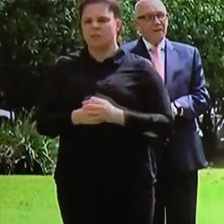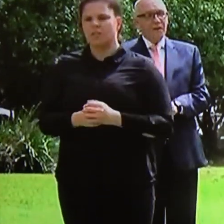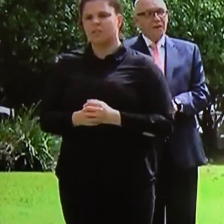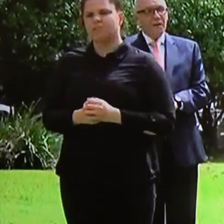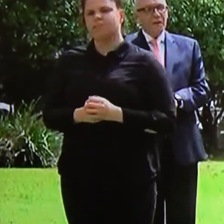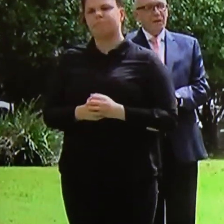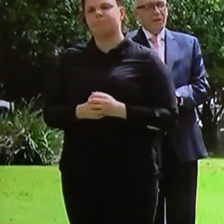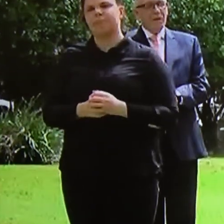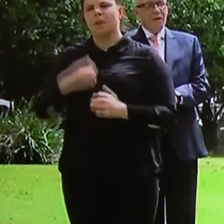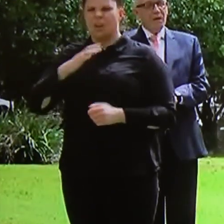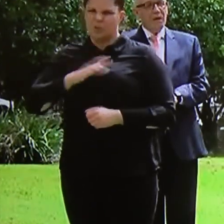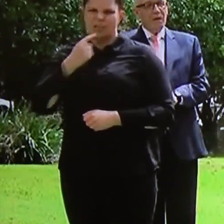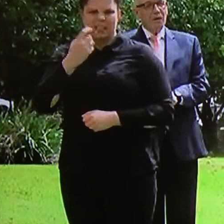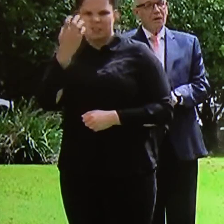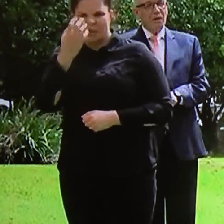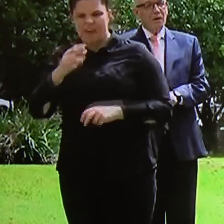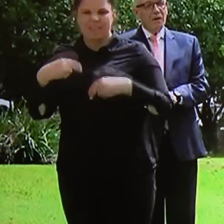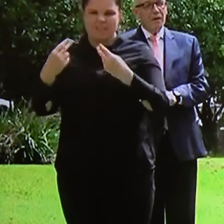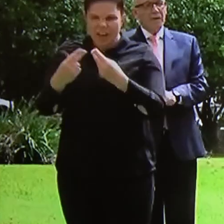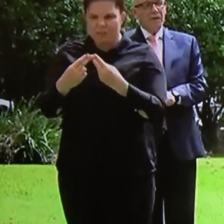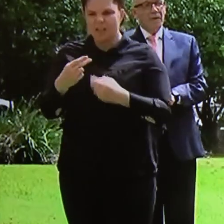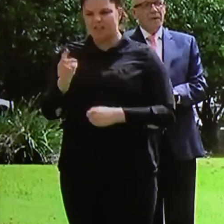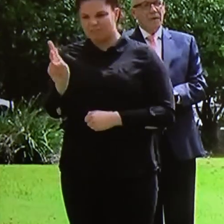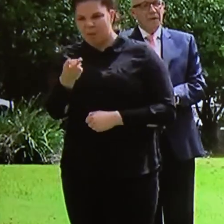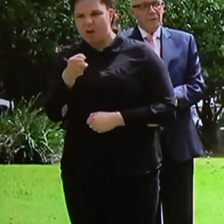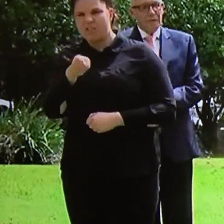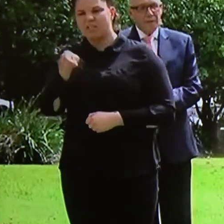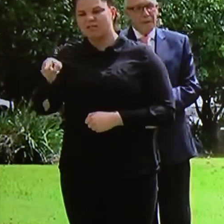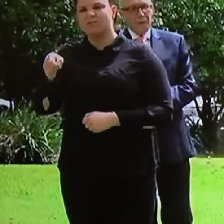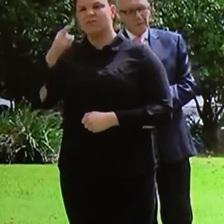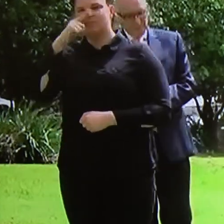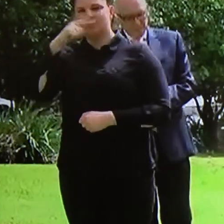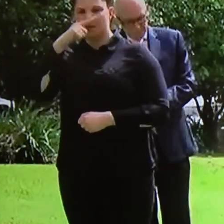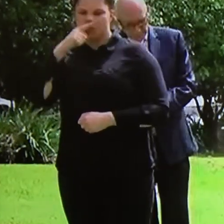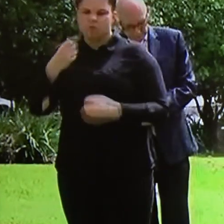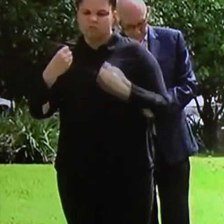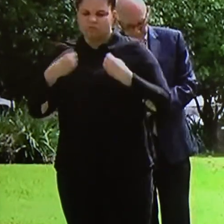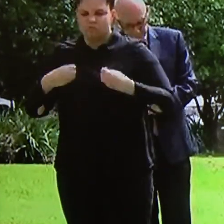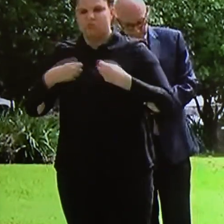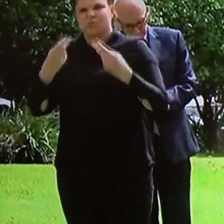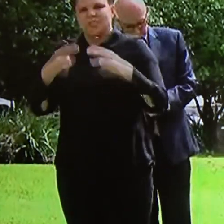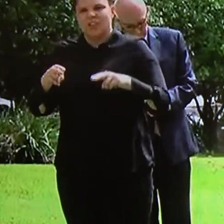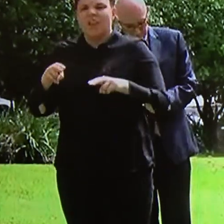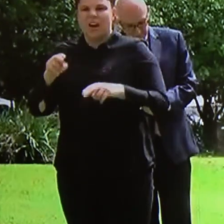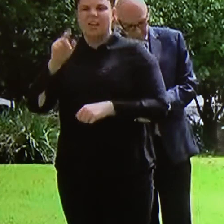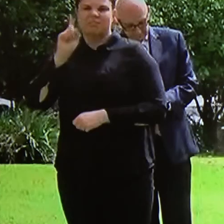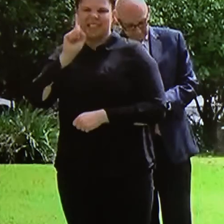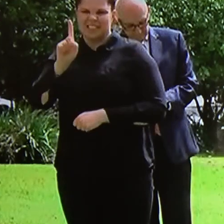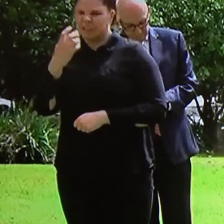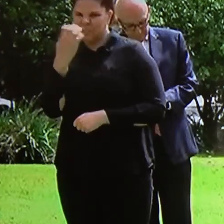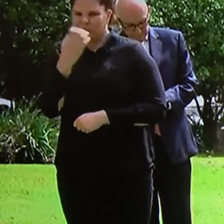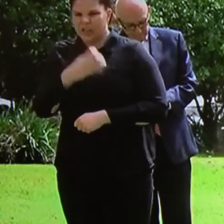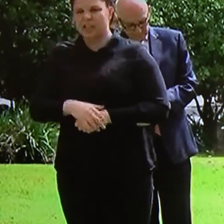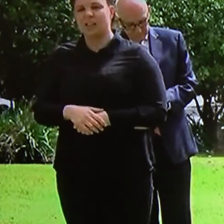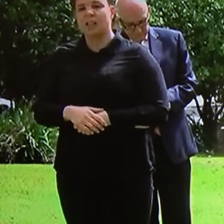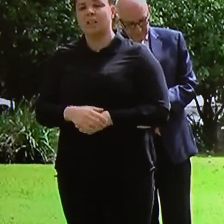I'd like to express my condolences to the families of both those 2 people who died yesterday from COVID.